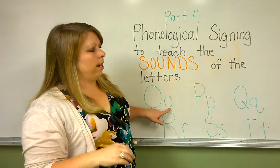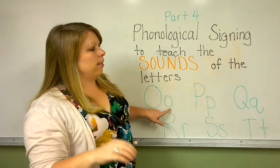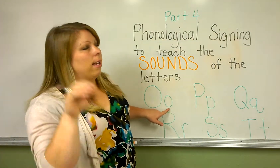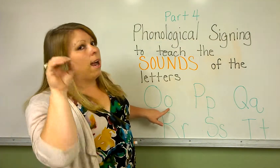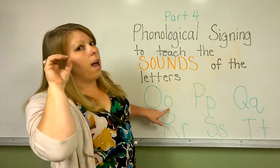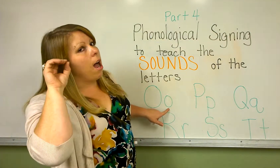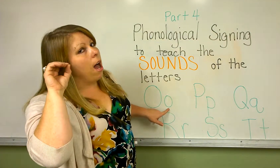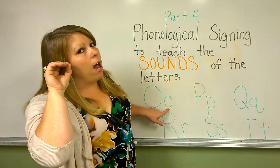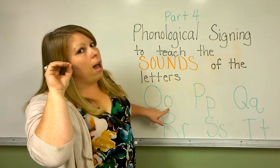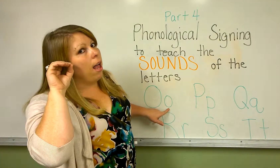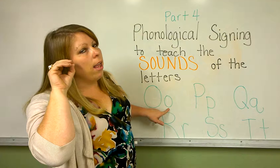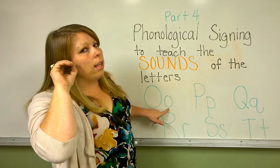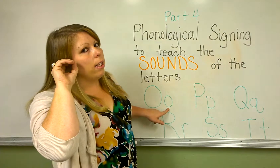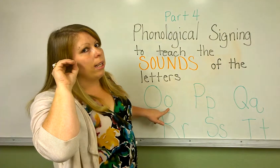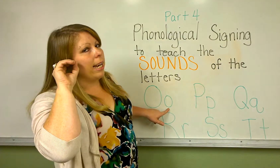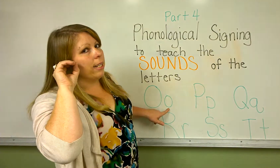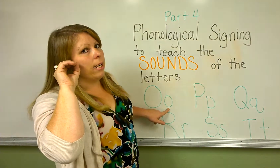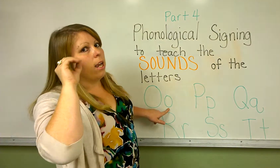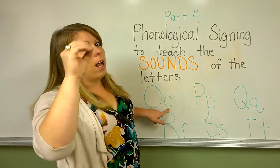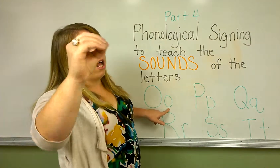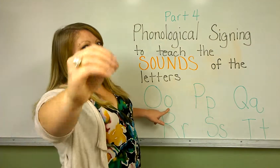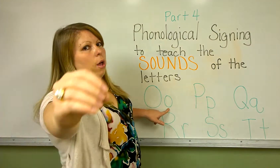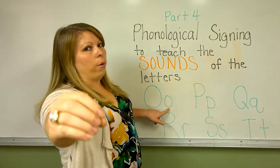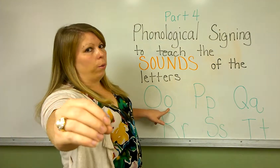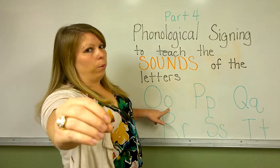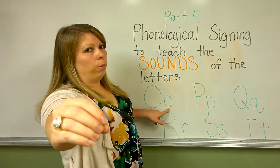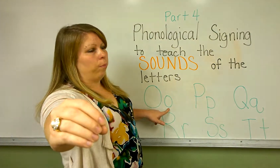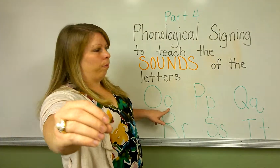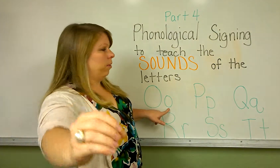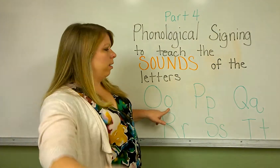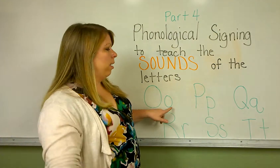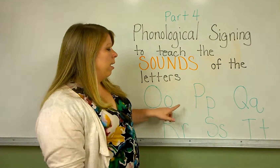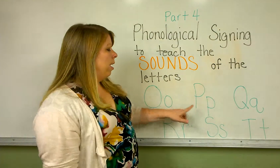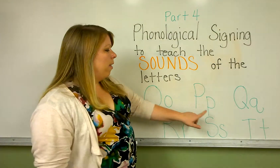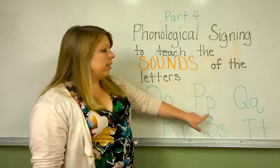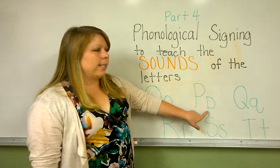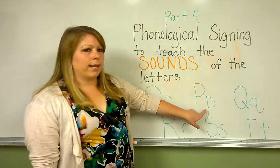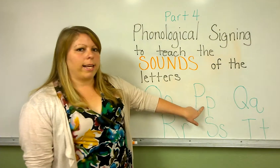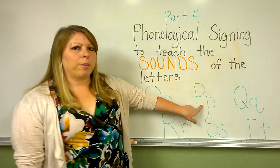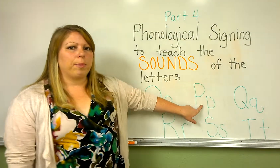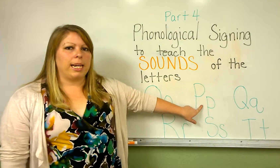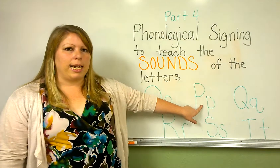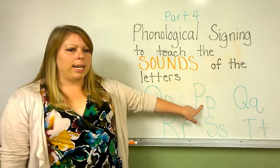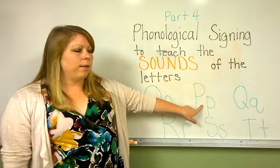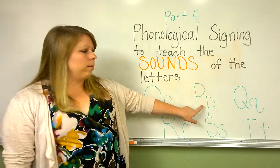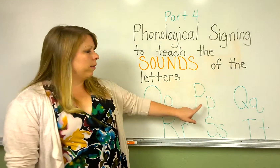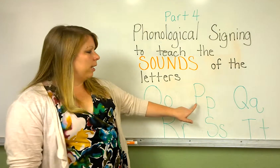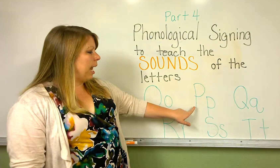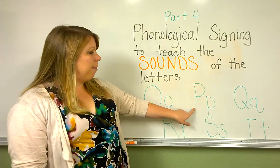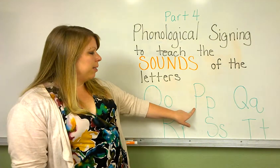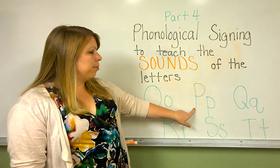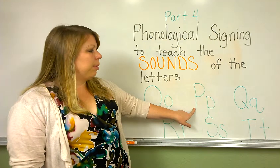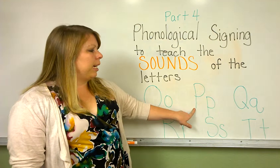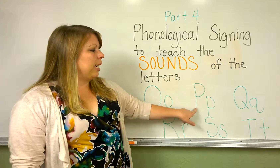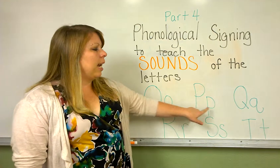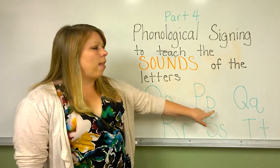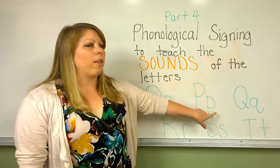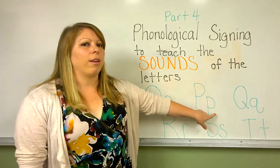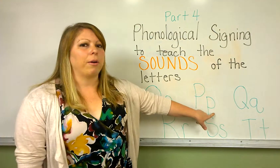signs, Ah and O. This is the letter P. We have the capital P and the